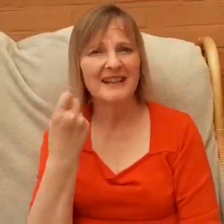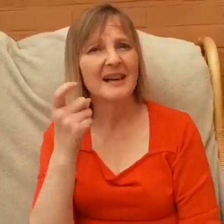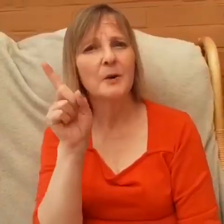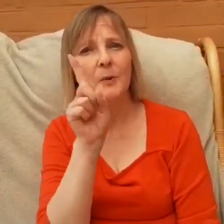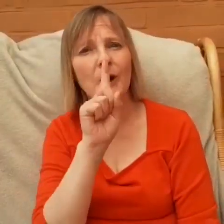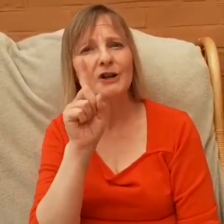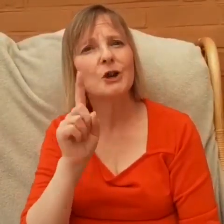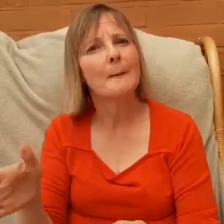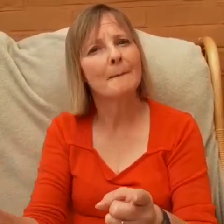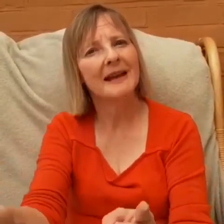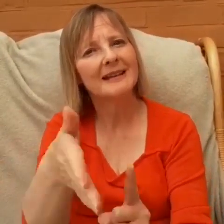Find out what we're made